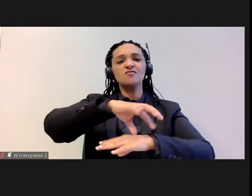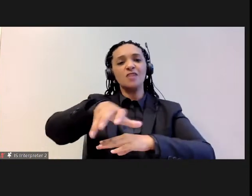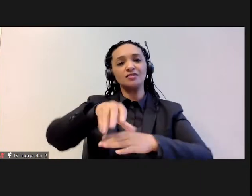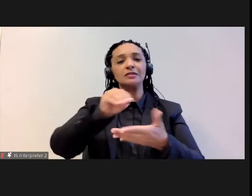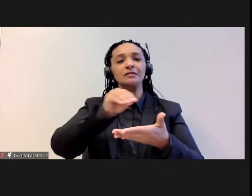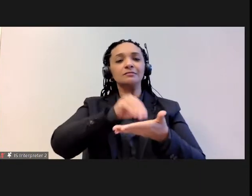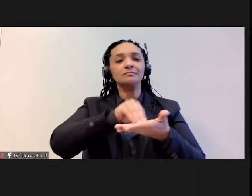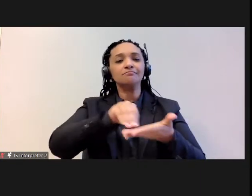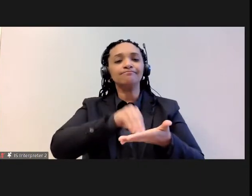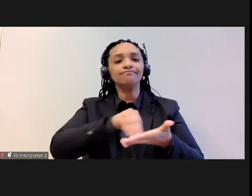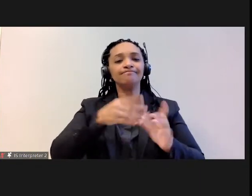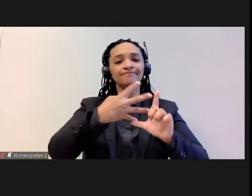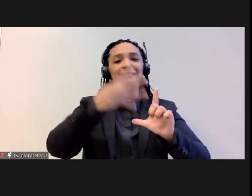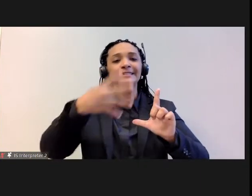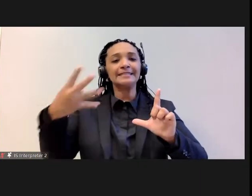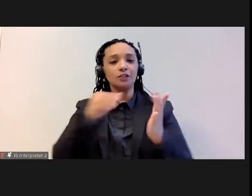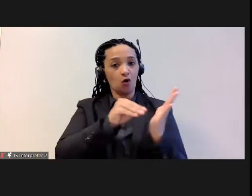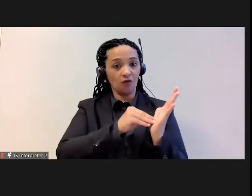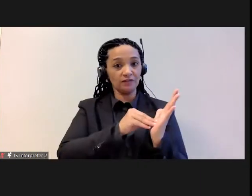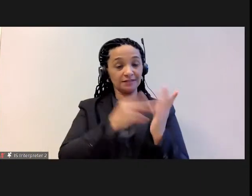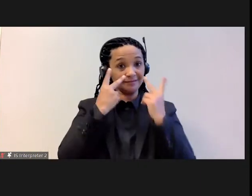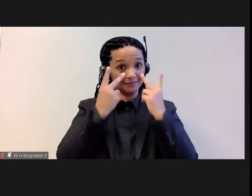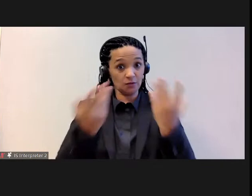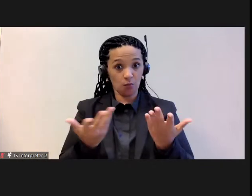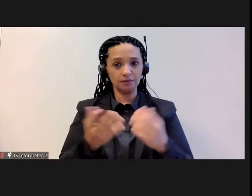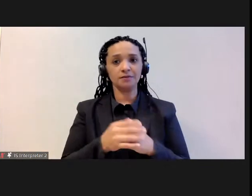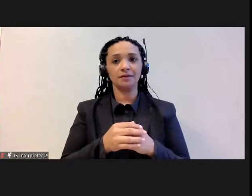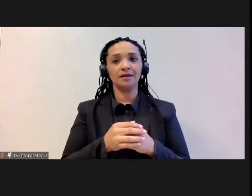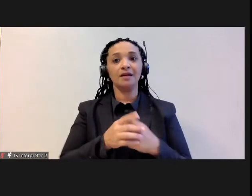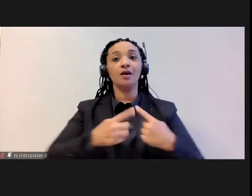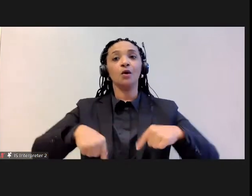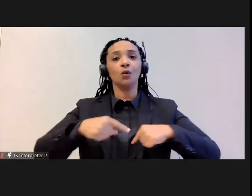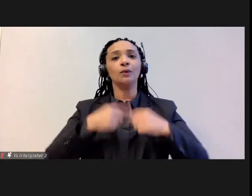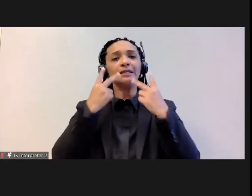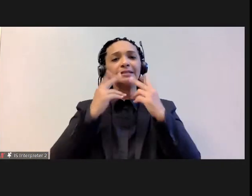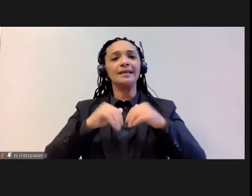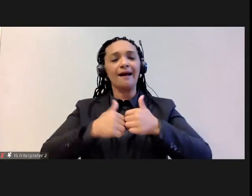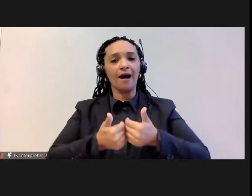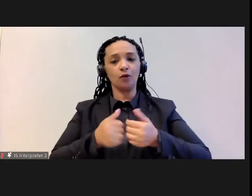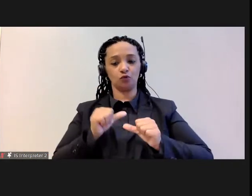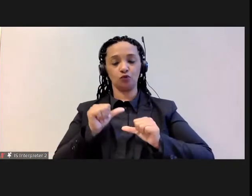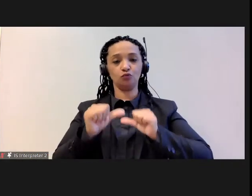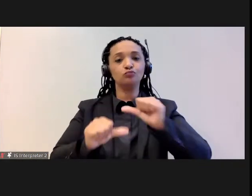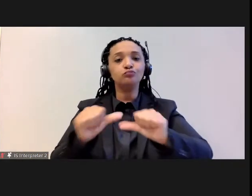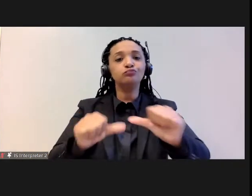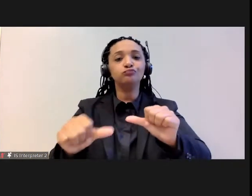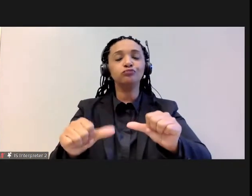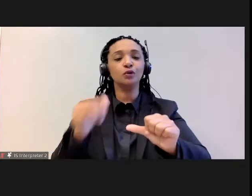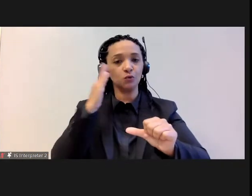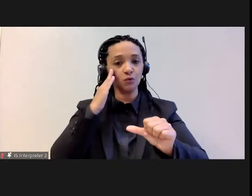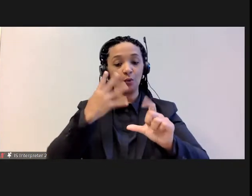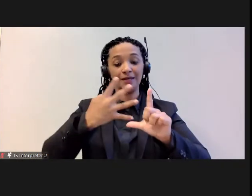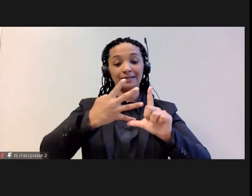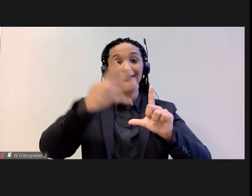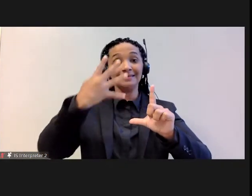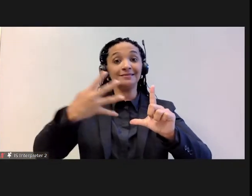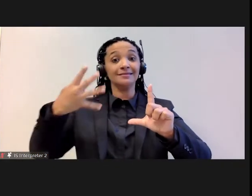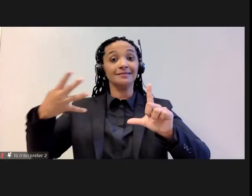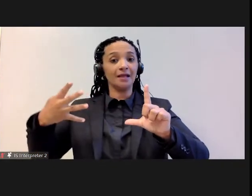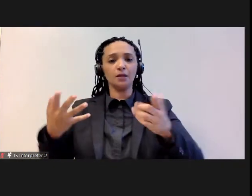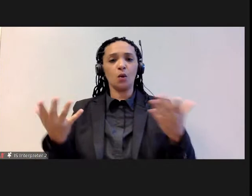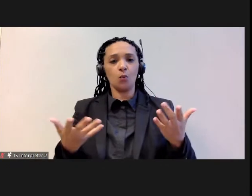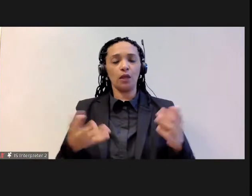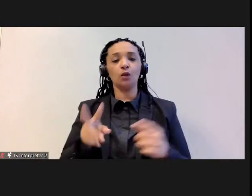national statistical system in our countries, it's very common, in most of our countries to find out that data from